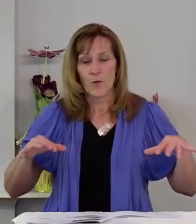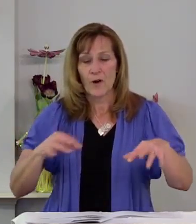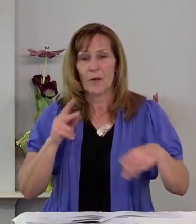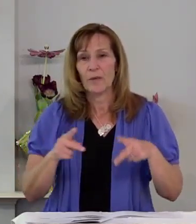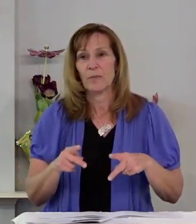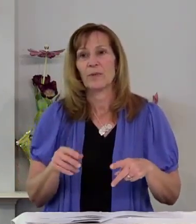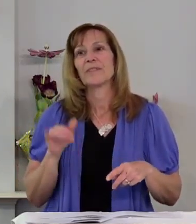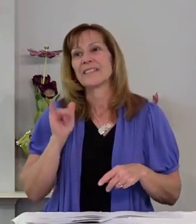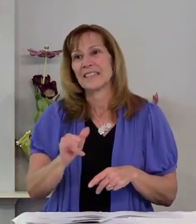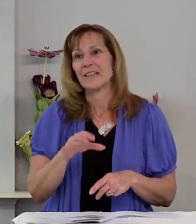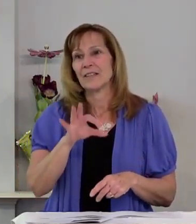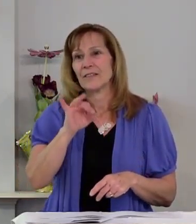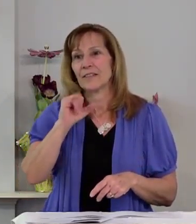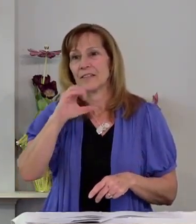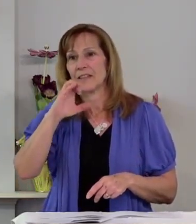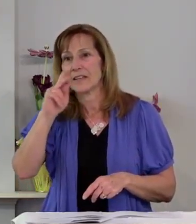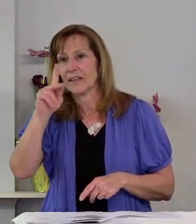fickle.